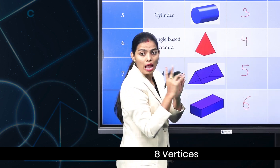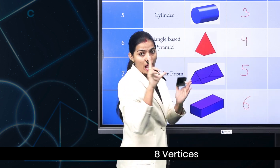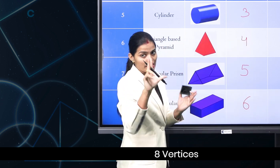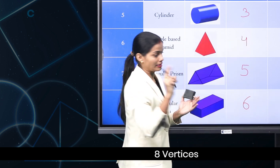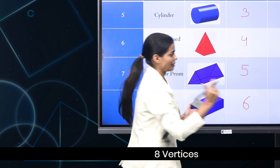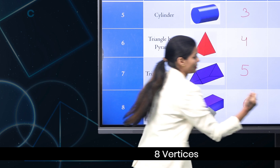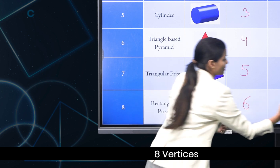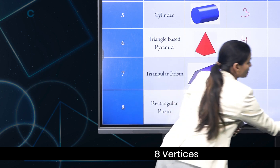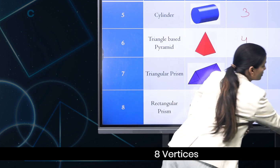8 vertices.